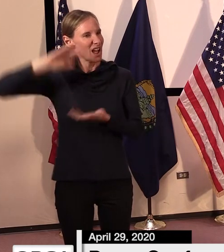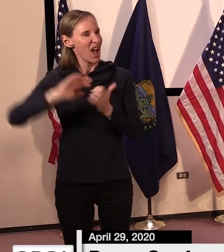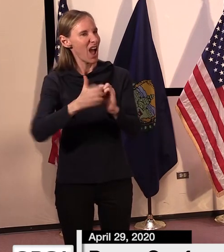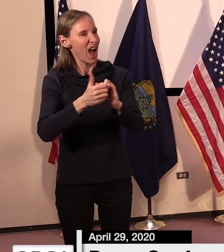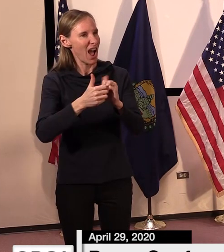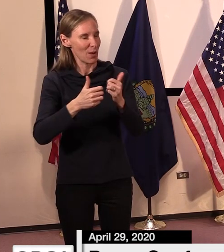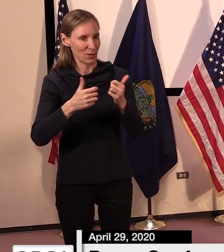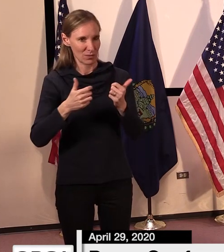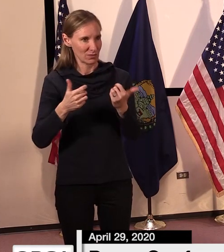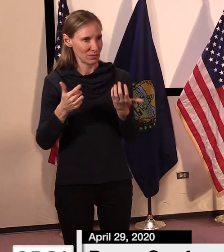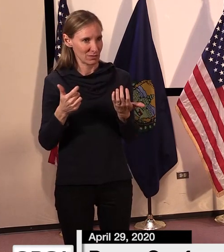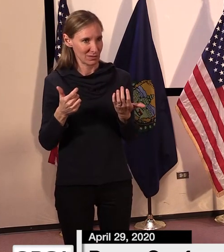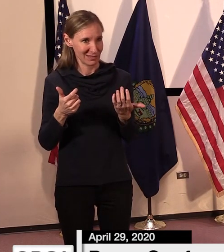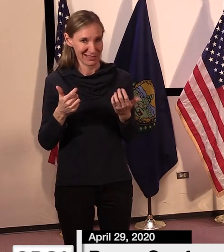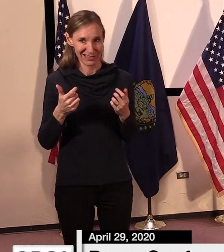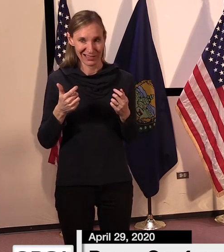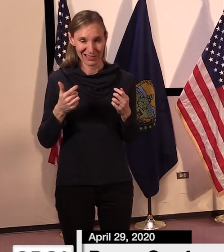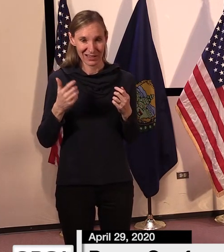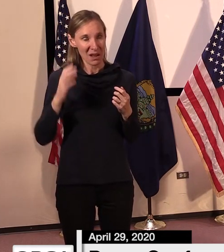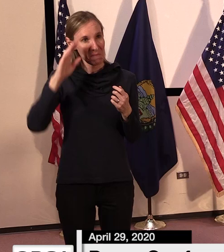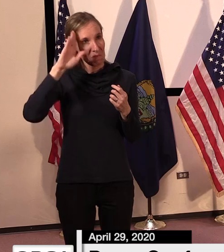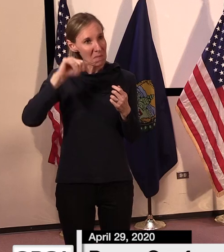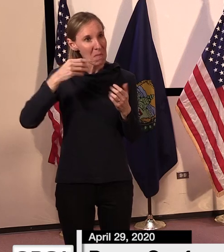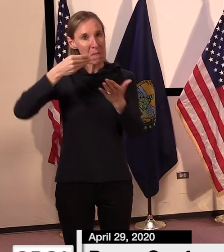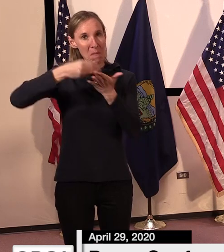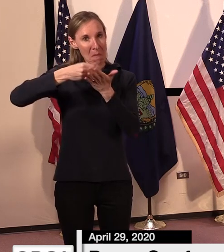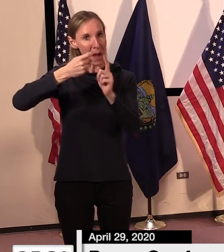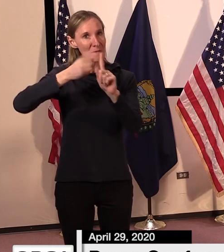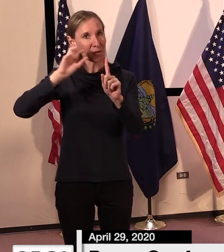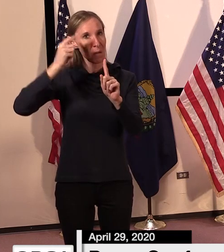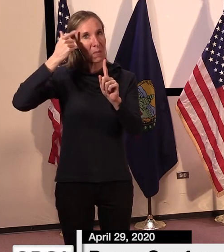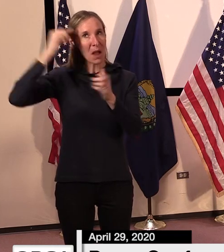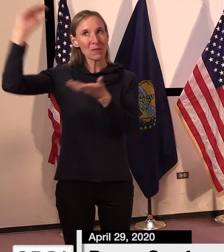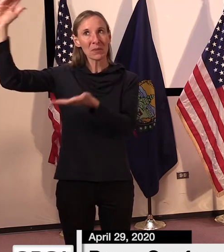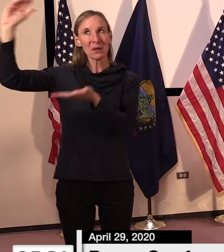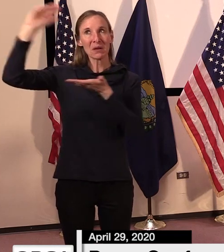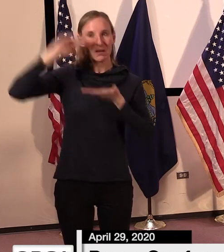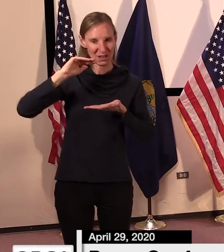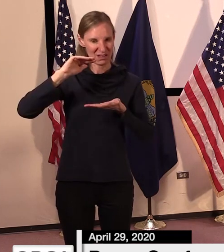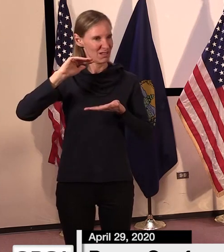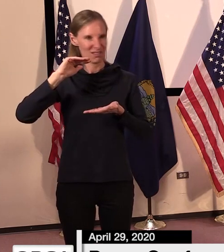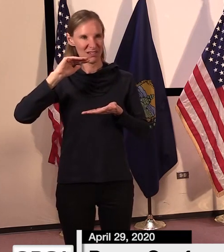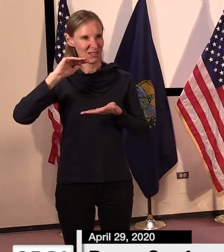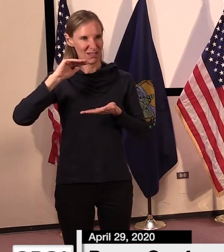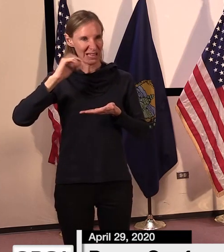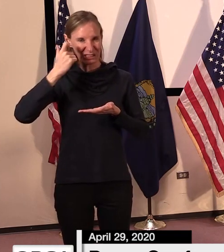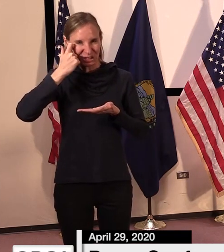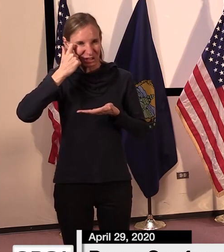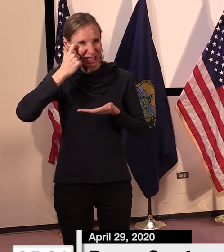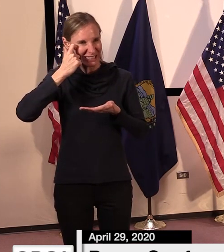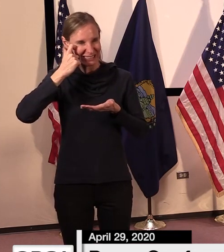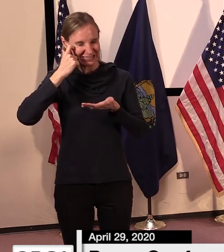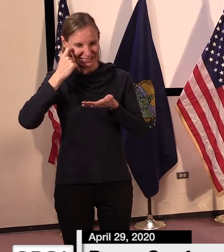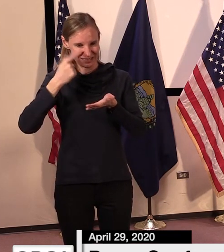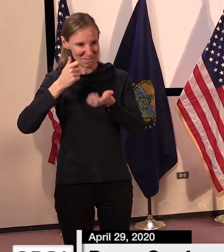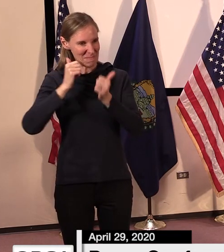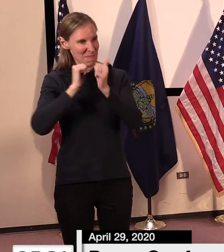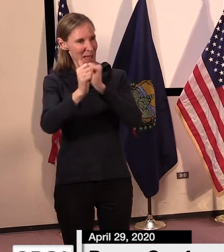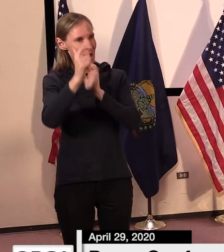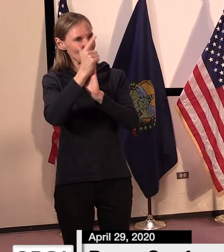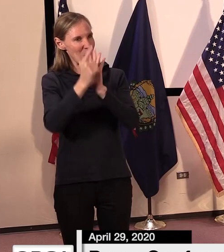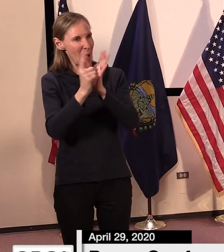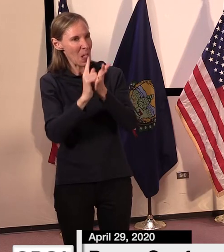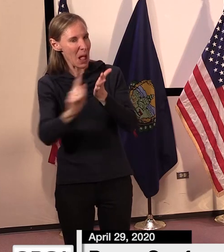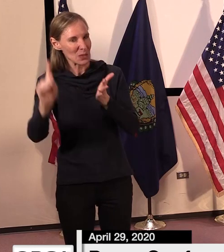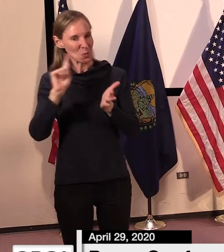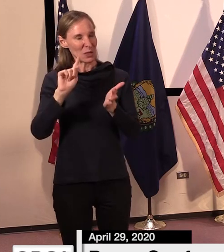to have come from the increased testing funding provided in the bill that was signed into law last week. So